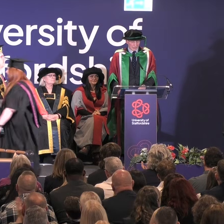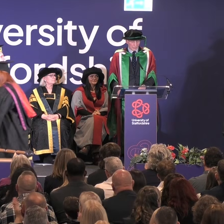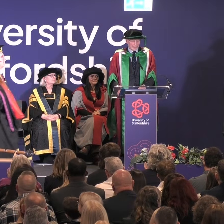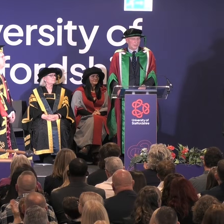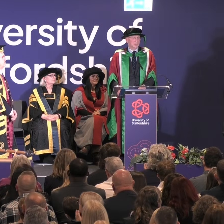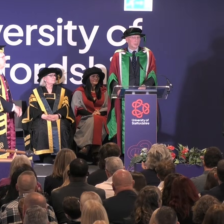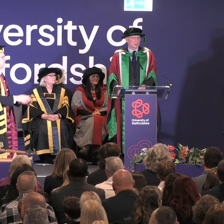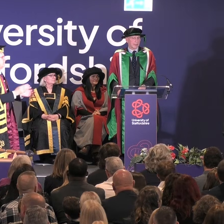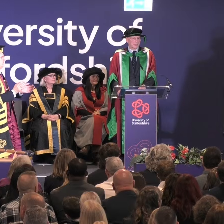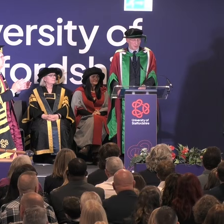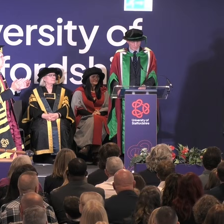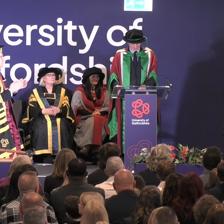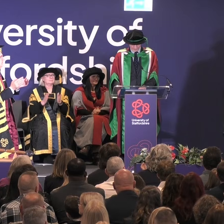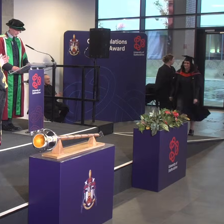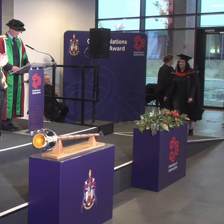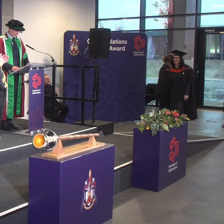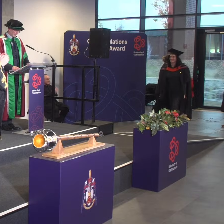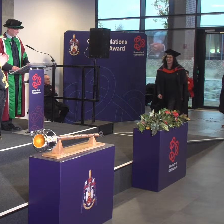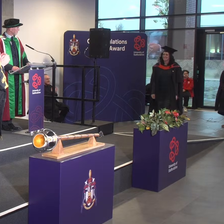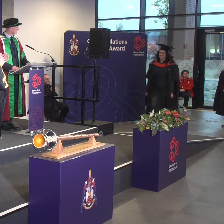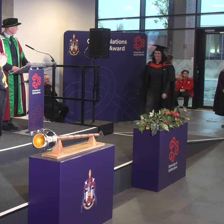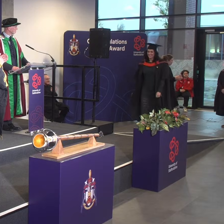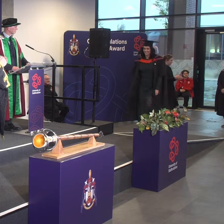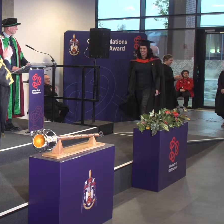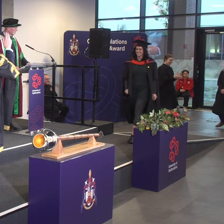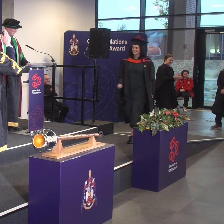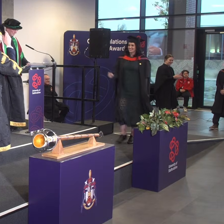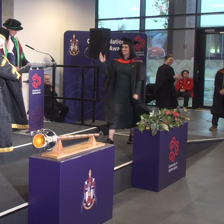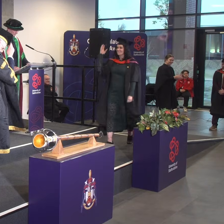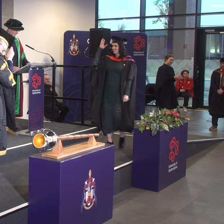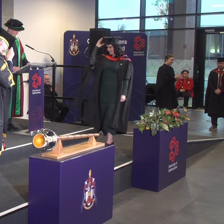Emma Louise Spencer.